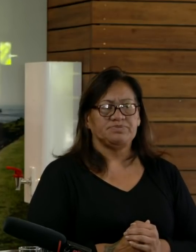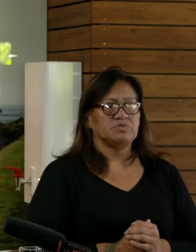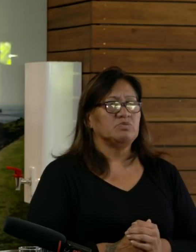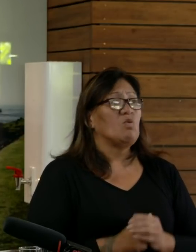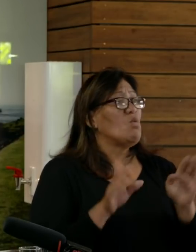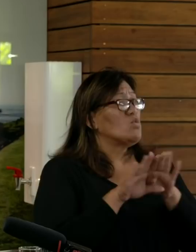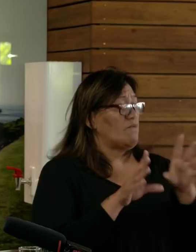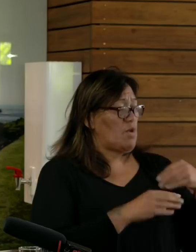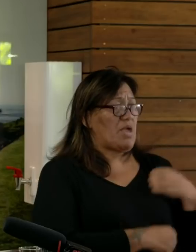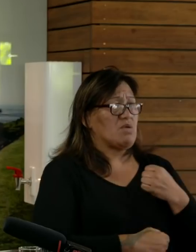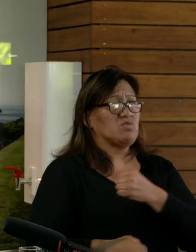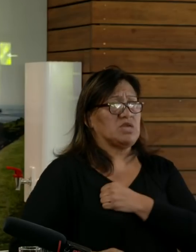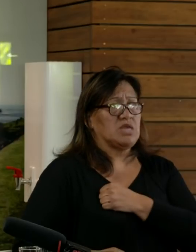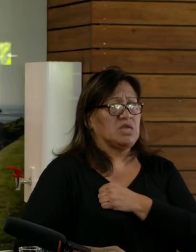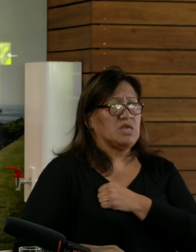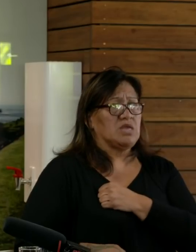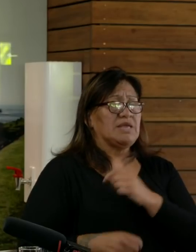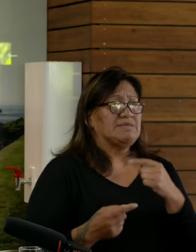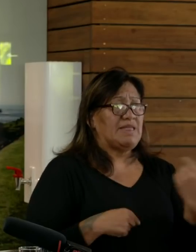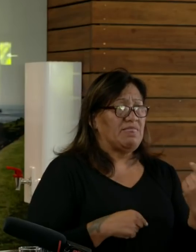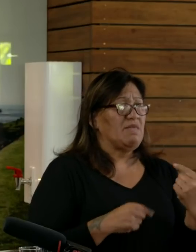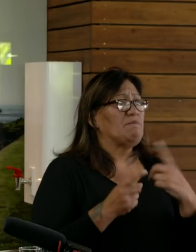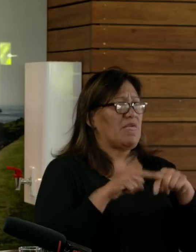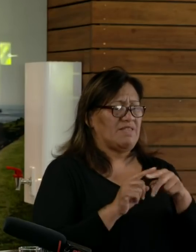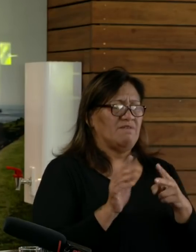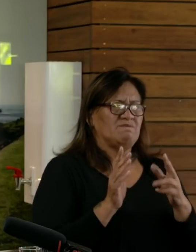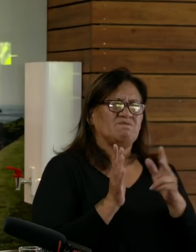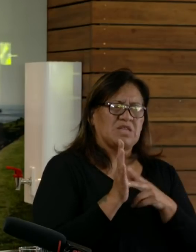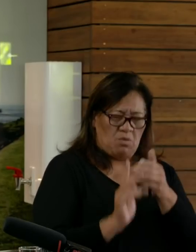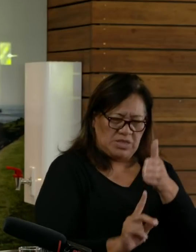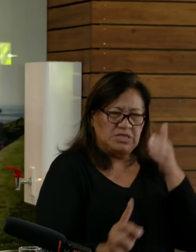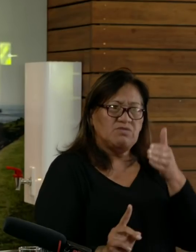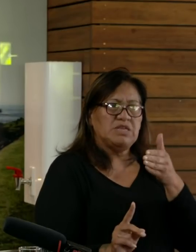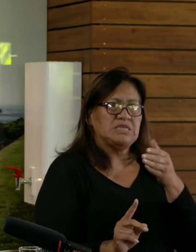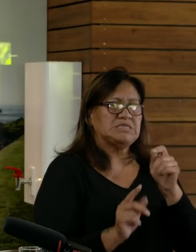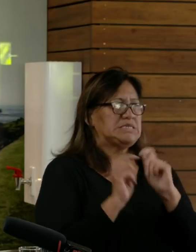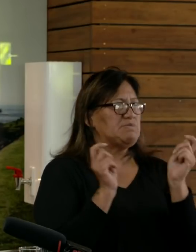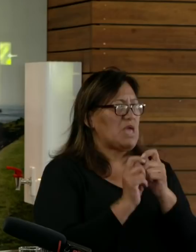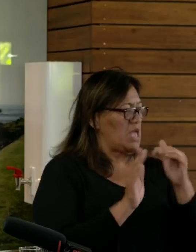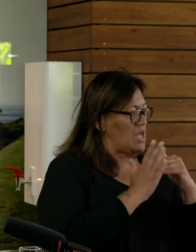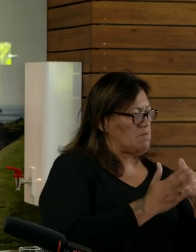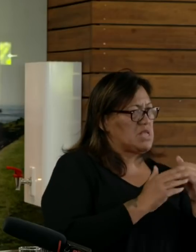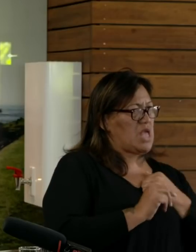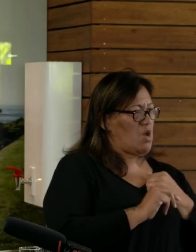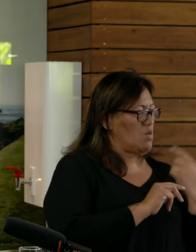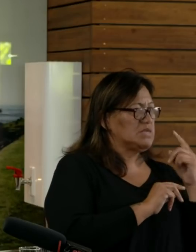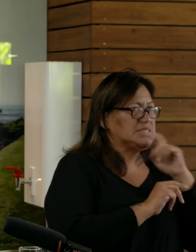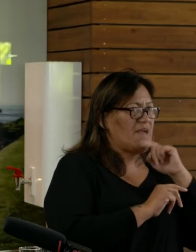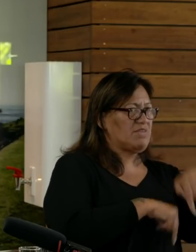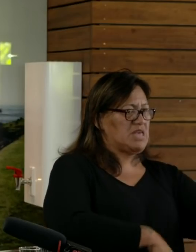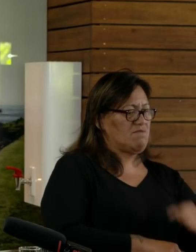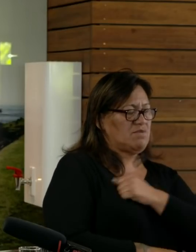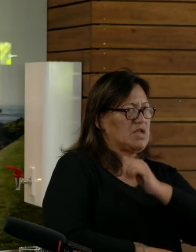Also from the Army, Mortuary Affairs and Disaster Victim Identification teams have been assisting our civil authorities here